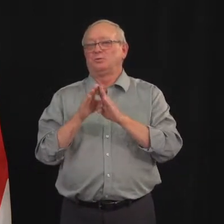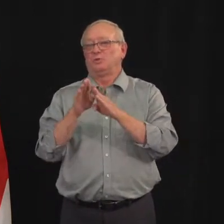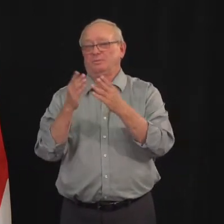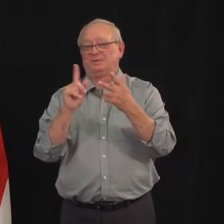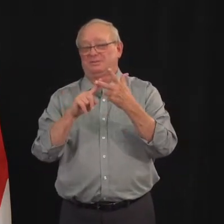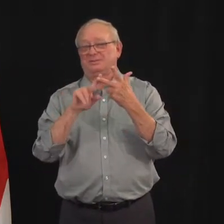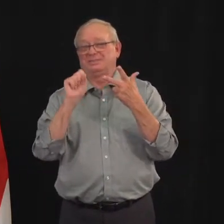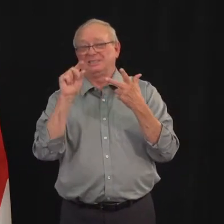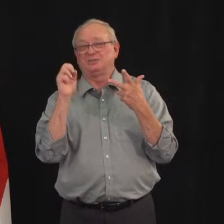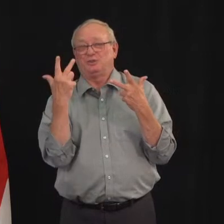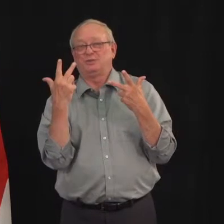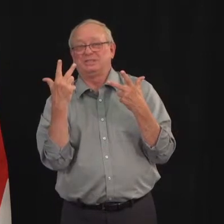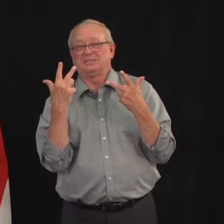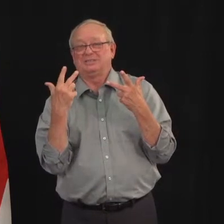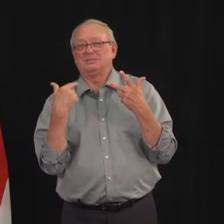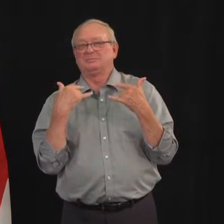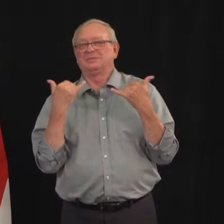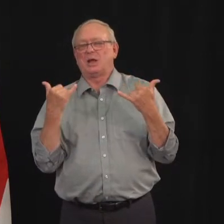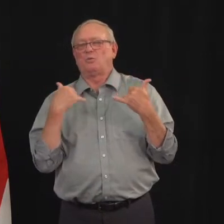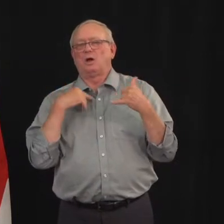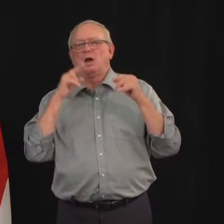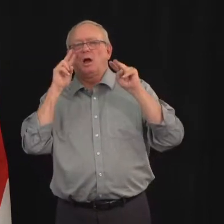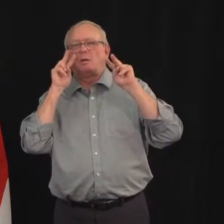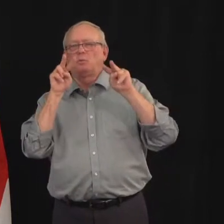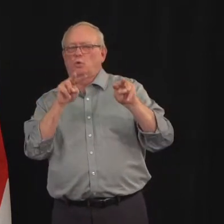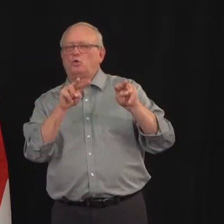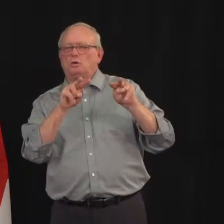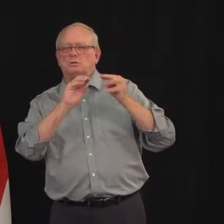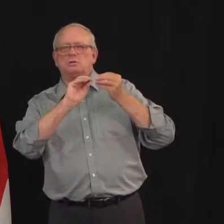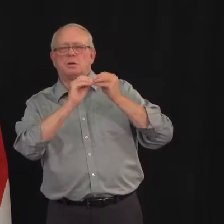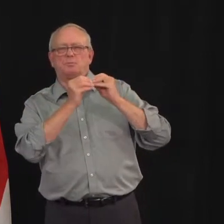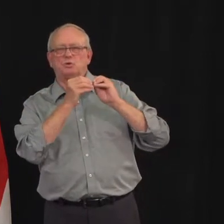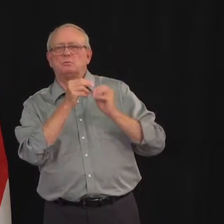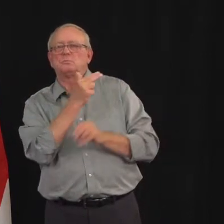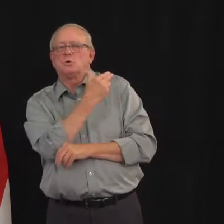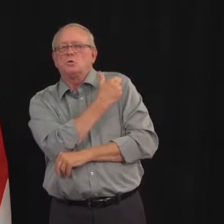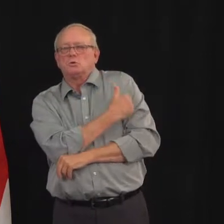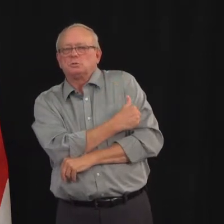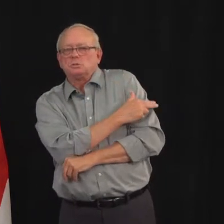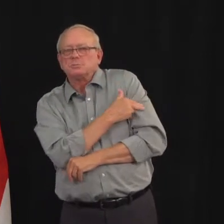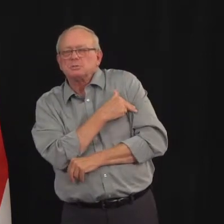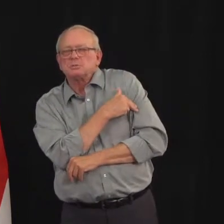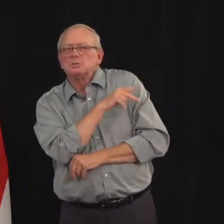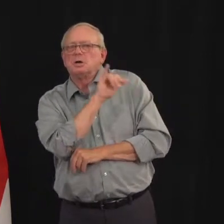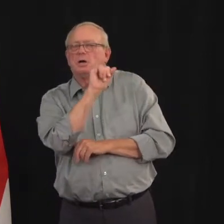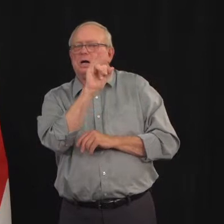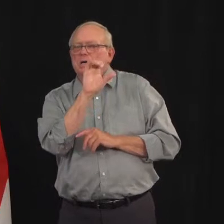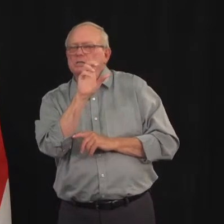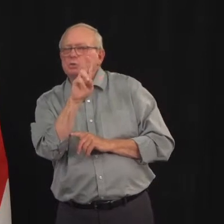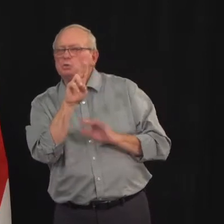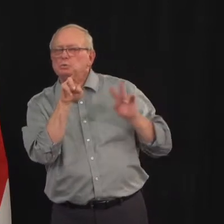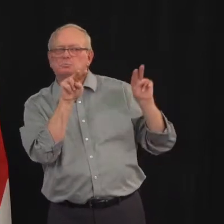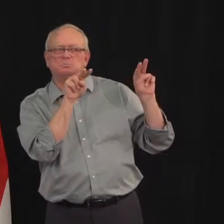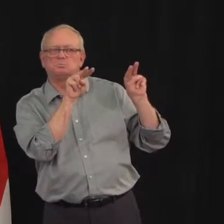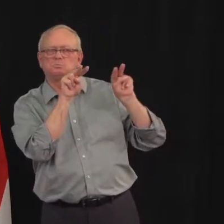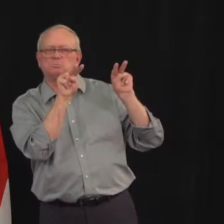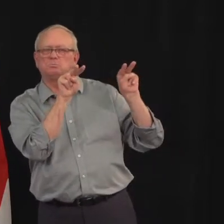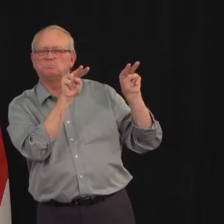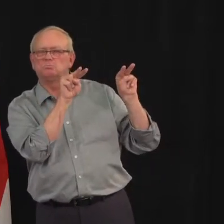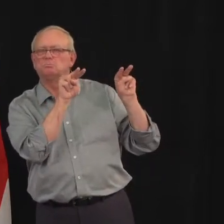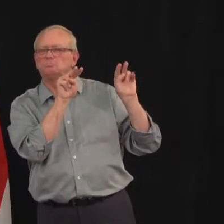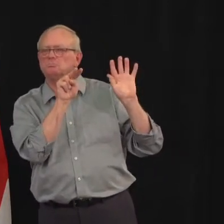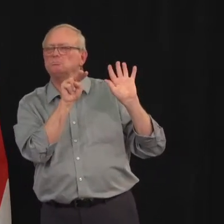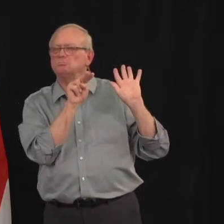into additional opening stages, and potentially, again, that question of moving backwards. And some of the